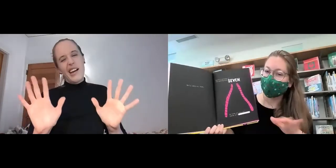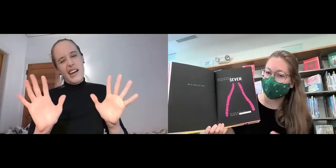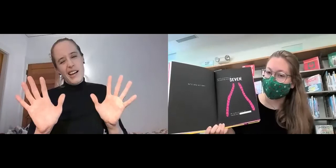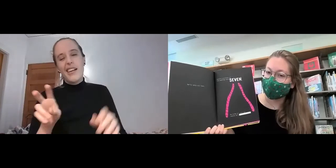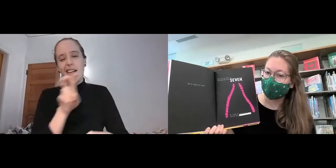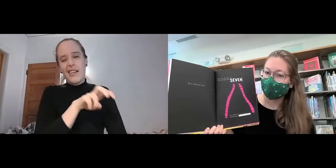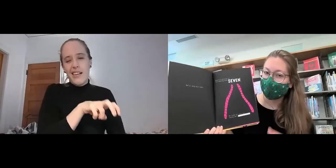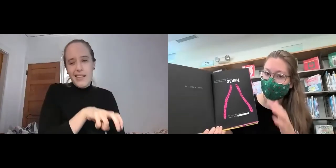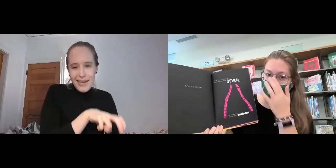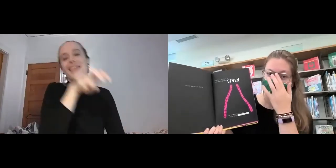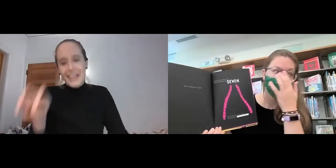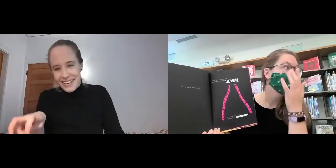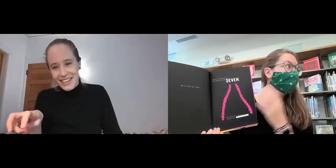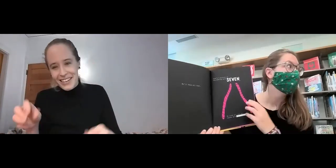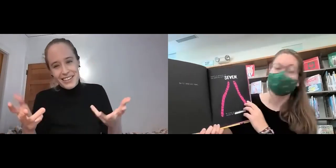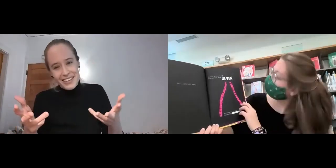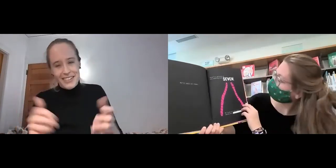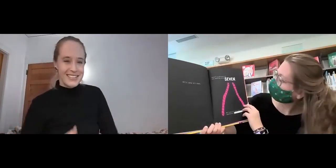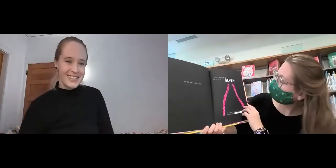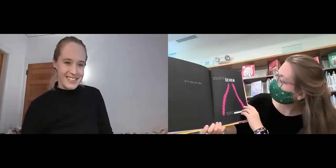We're going to skip that part.